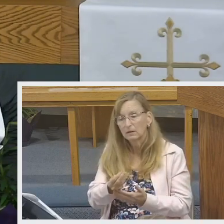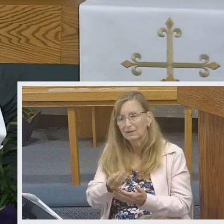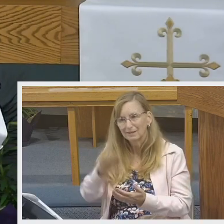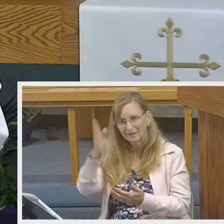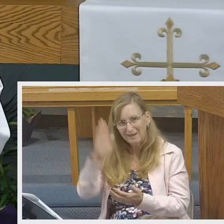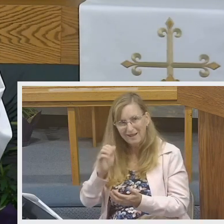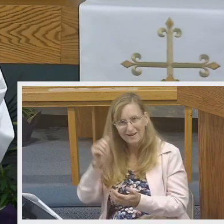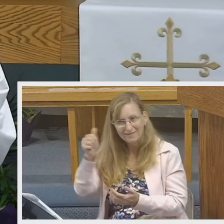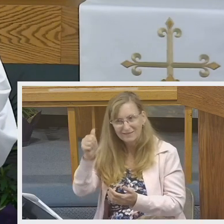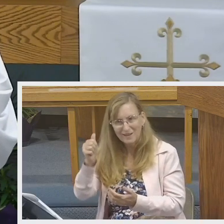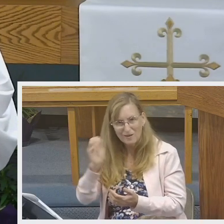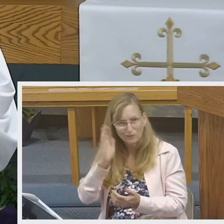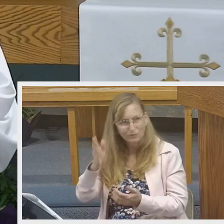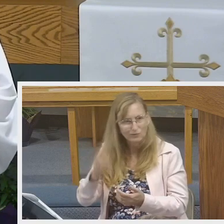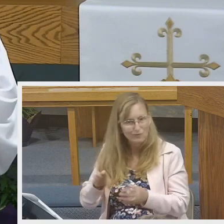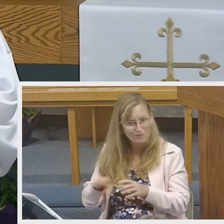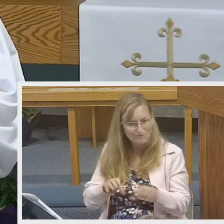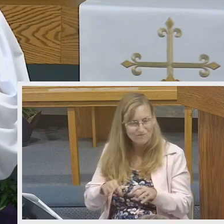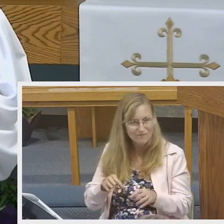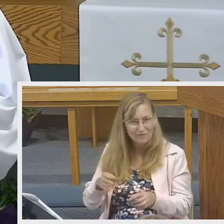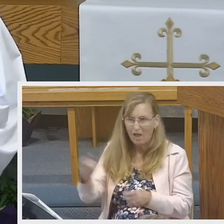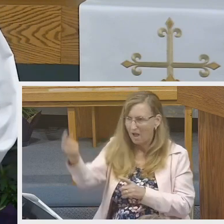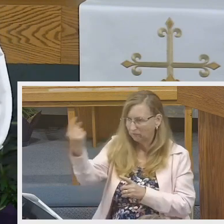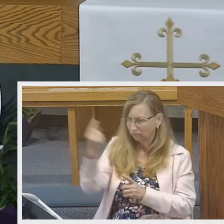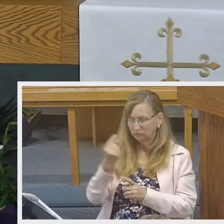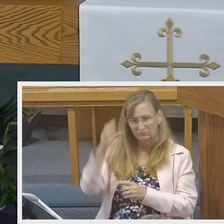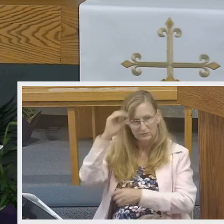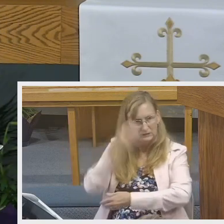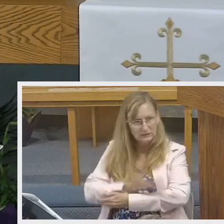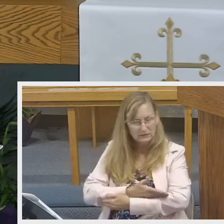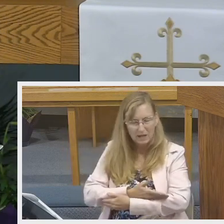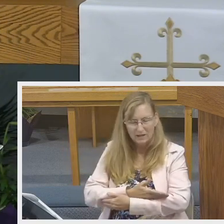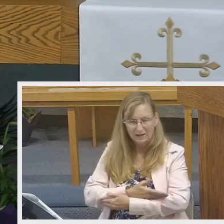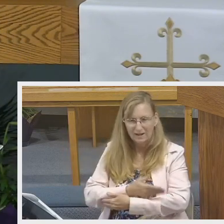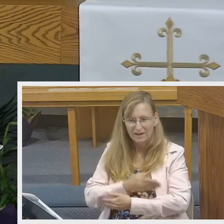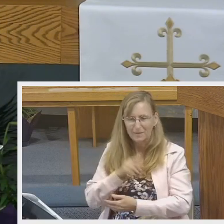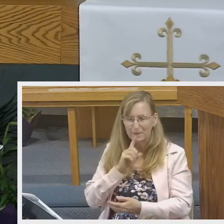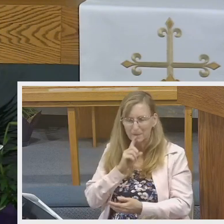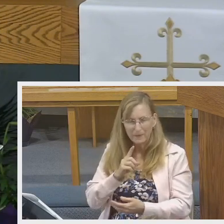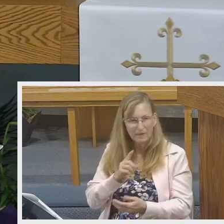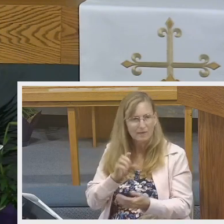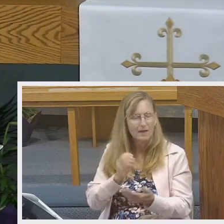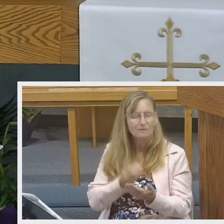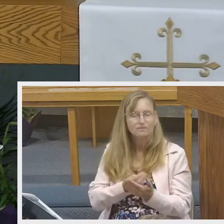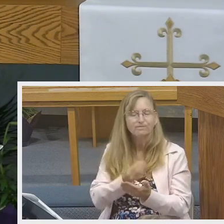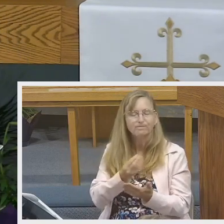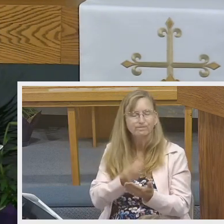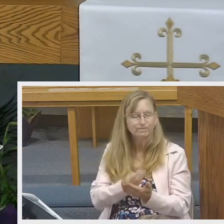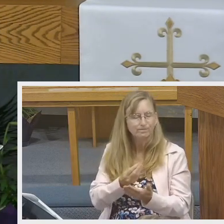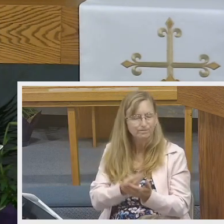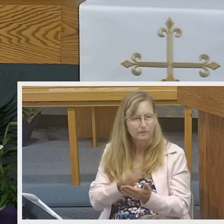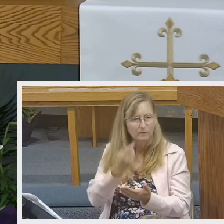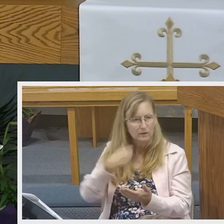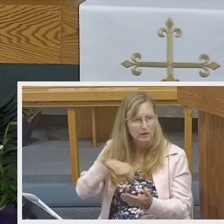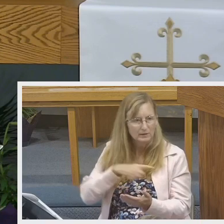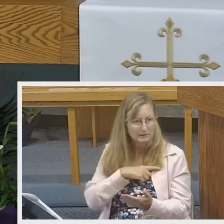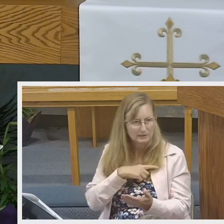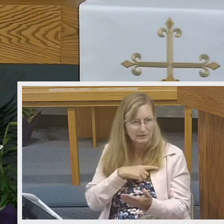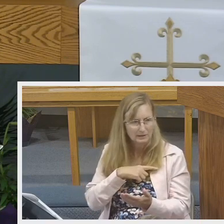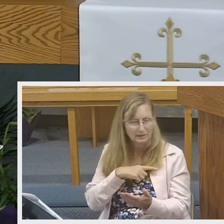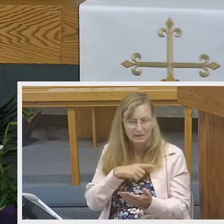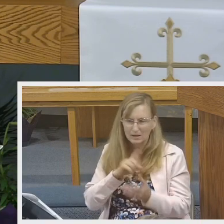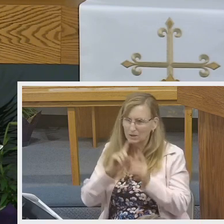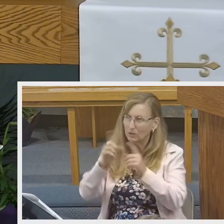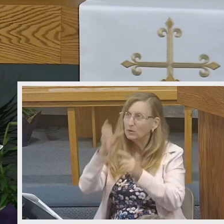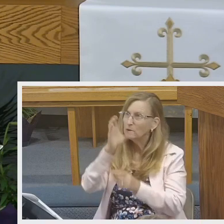do it himself. God sent his son to this world to be that ransom for us, to go to that cross to make the